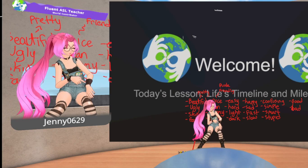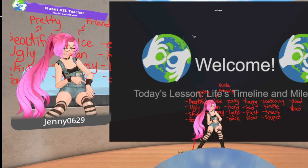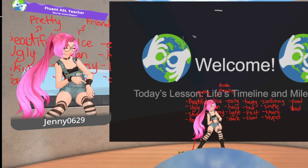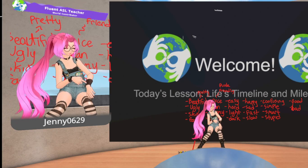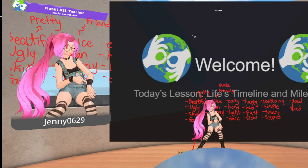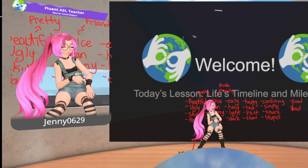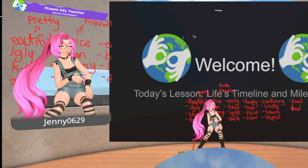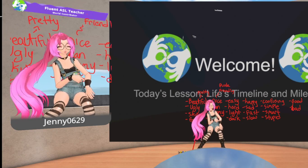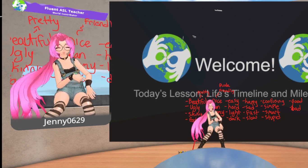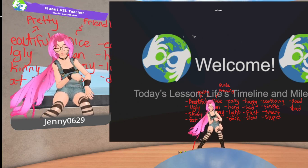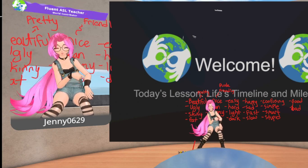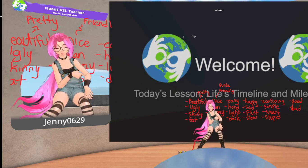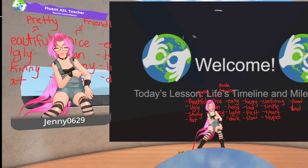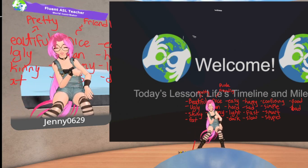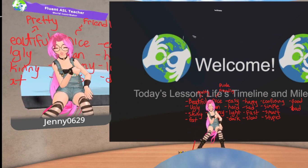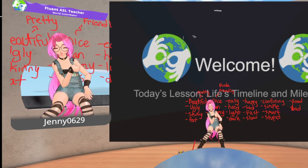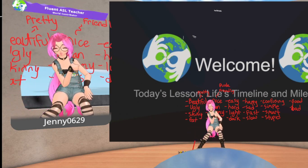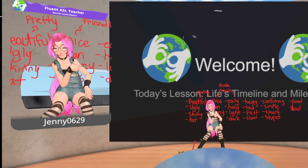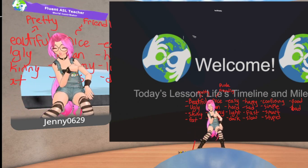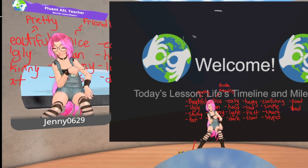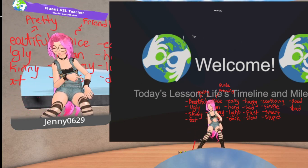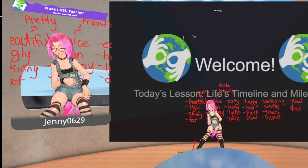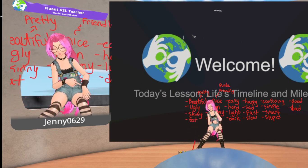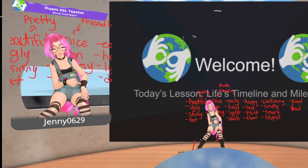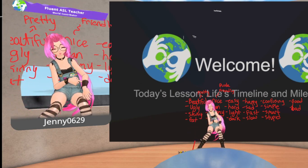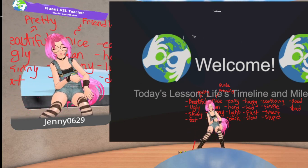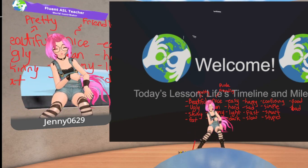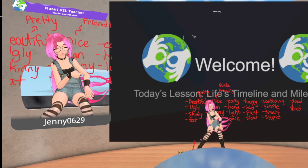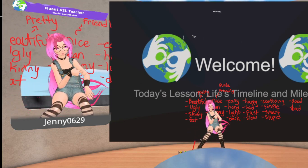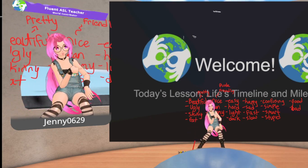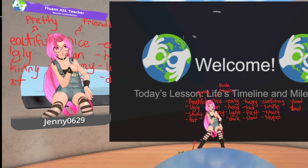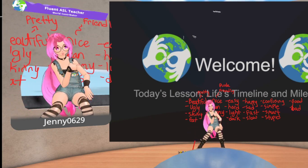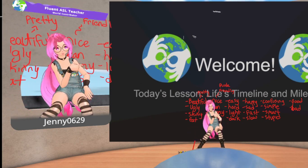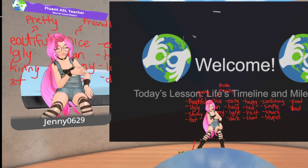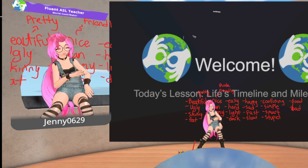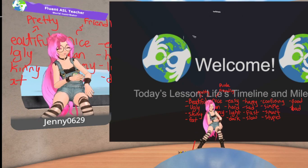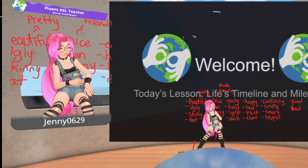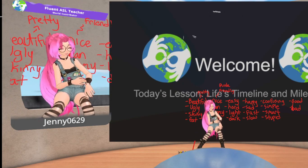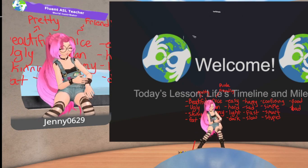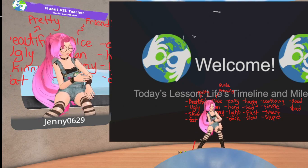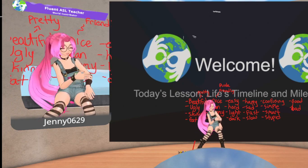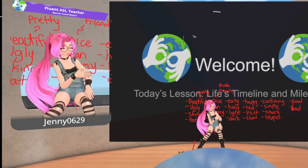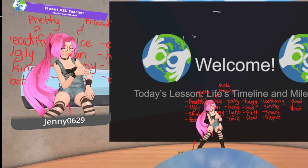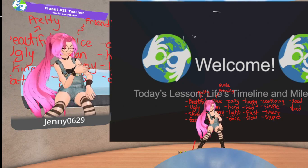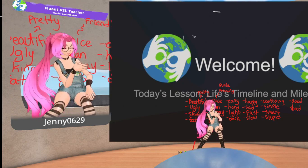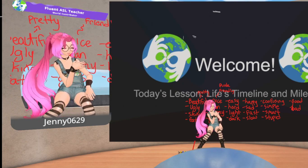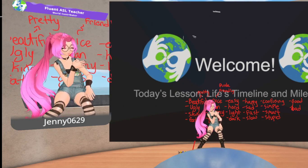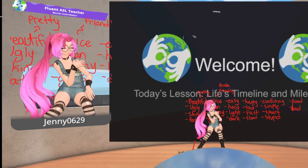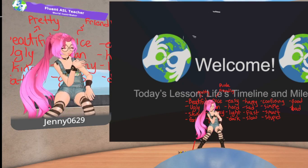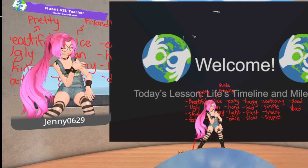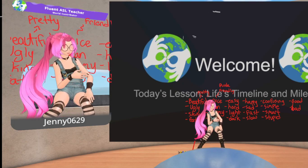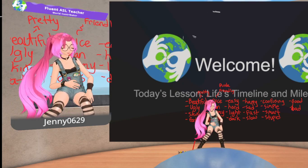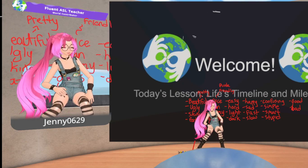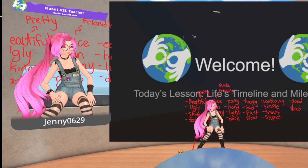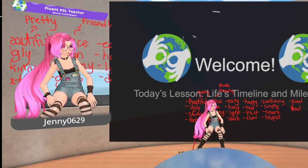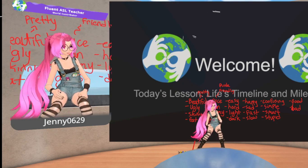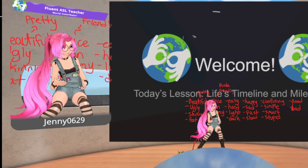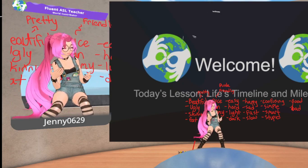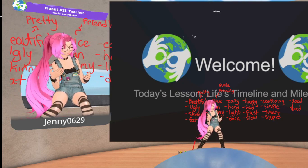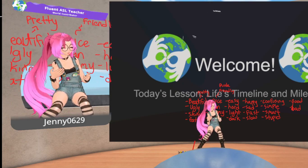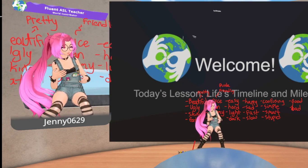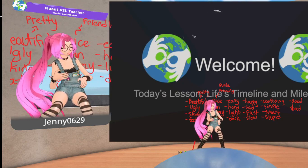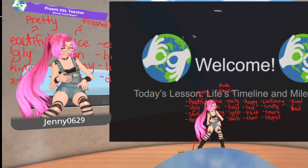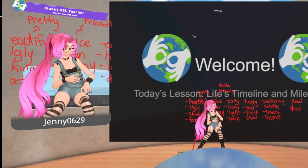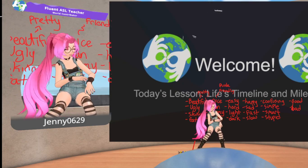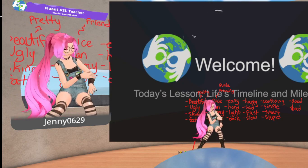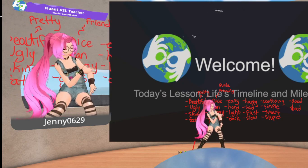long. Yes, long. Pointer finger is long. So open hand, slow. And does it make